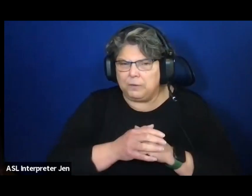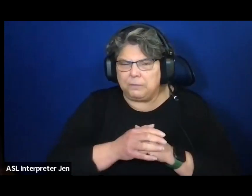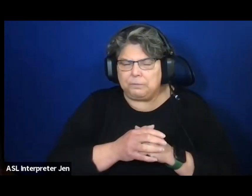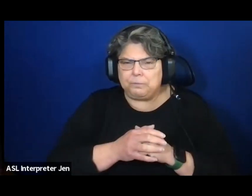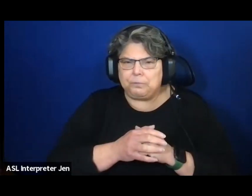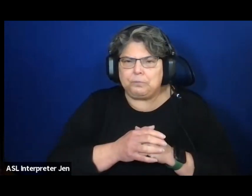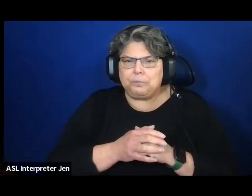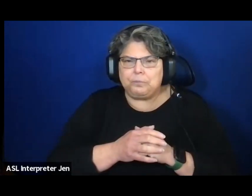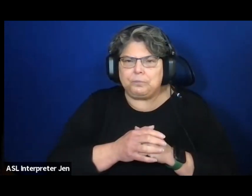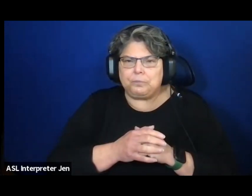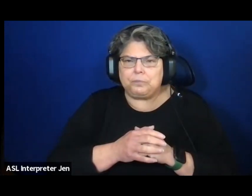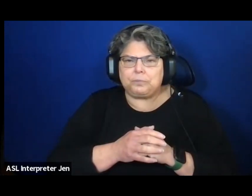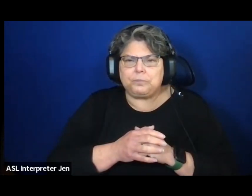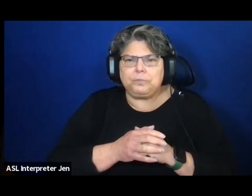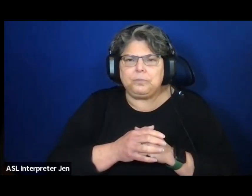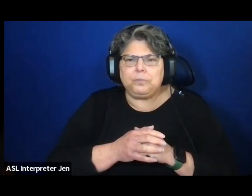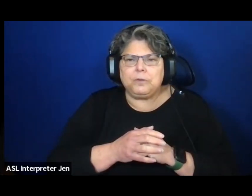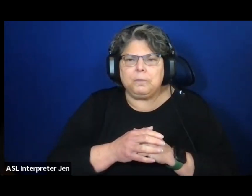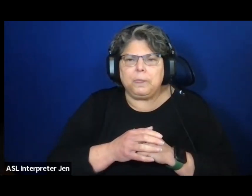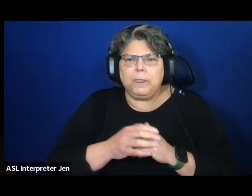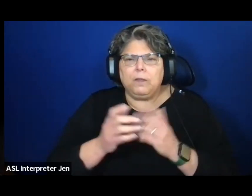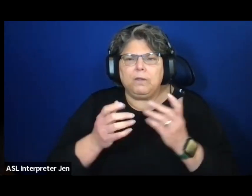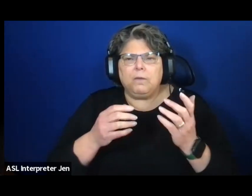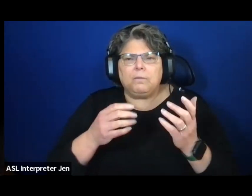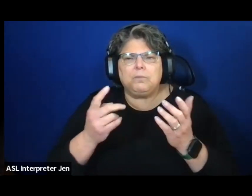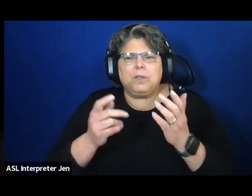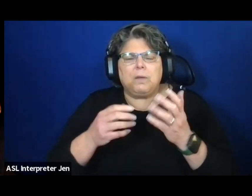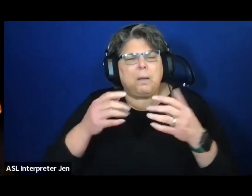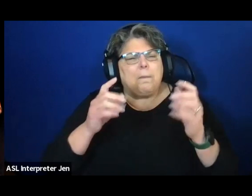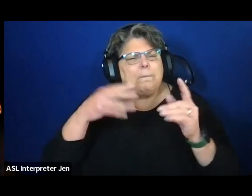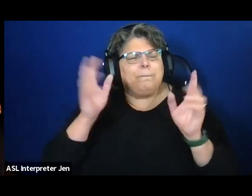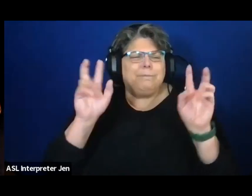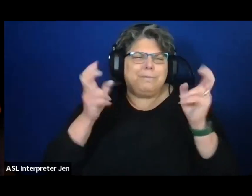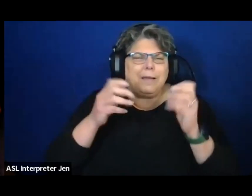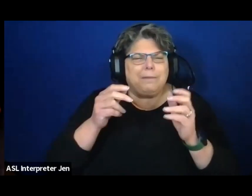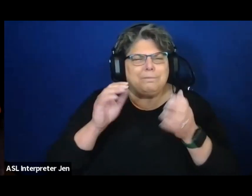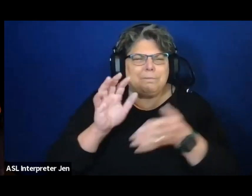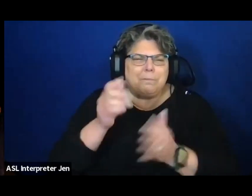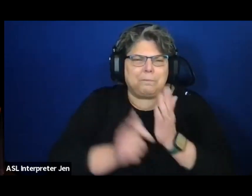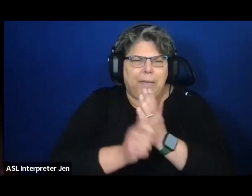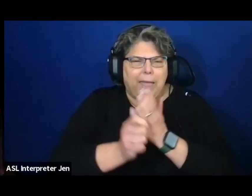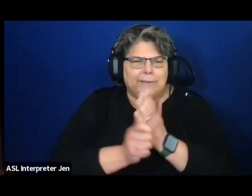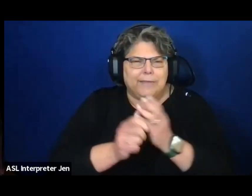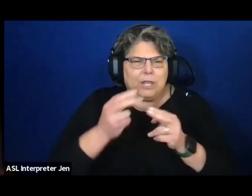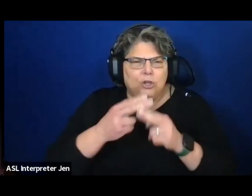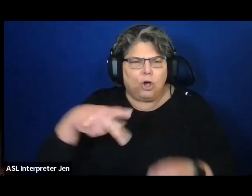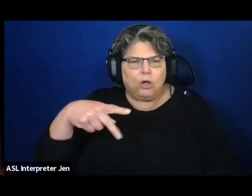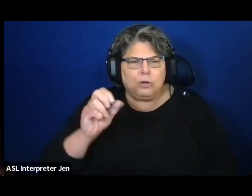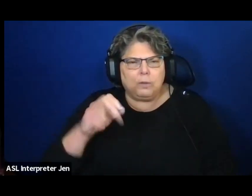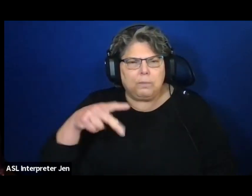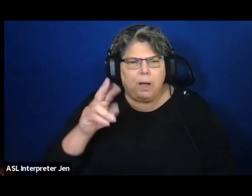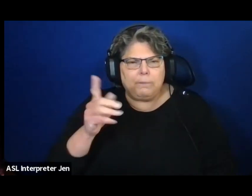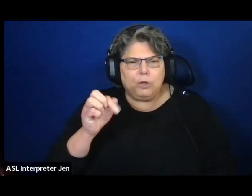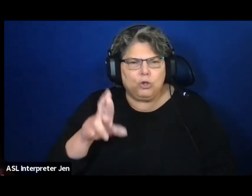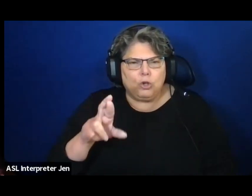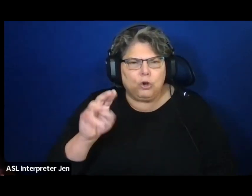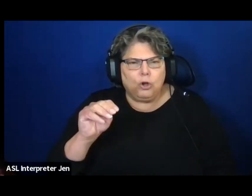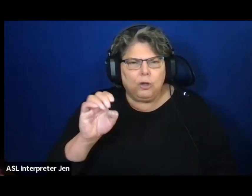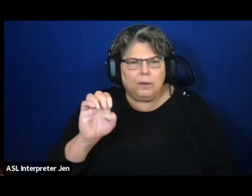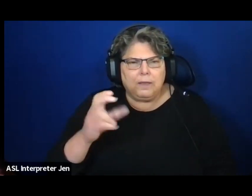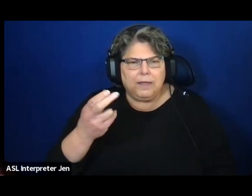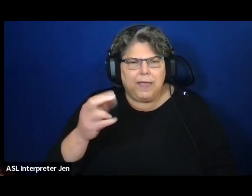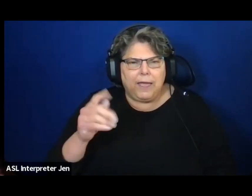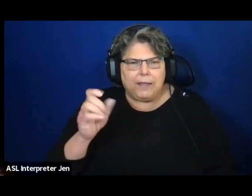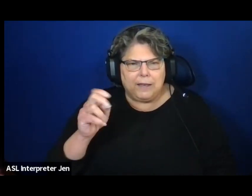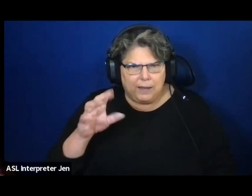Mechanics magazine was one of the most popular magazines in the US. So they had a story ready to go to talk about how hemp can